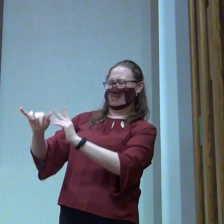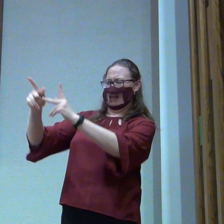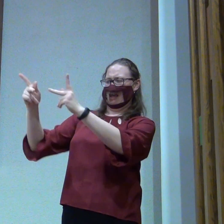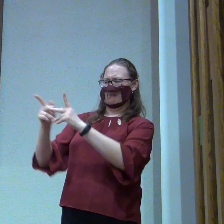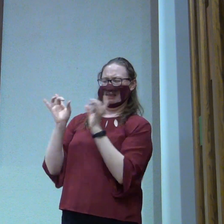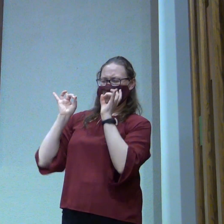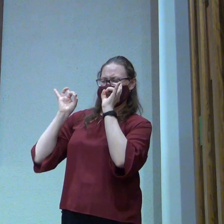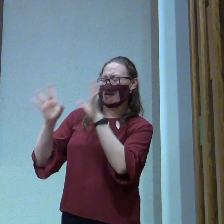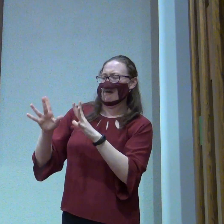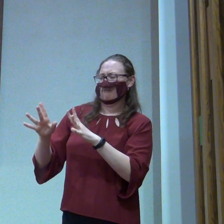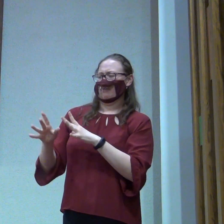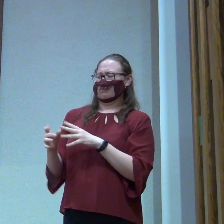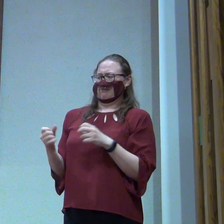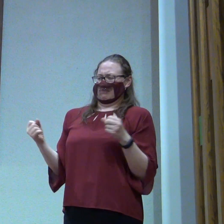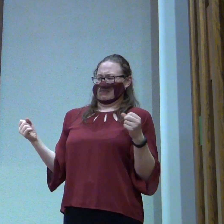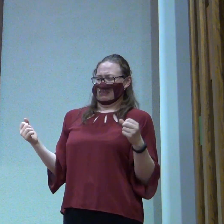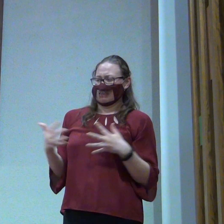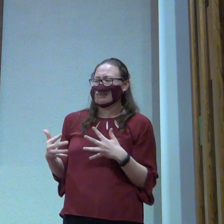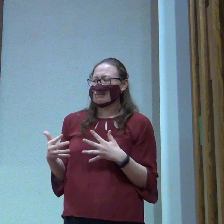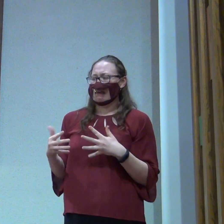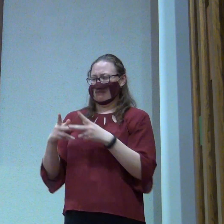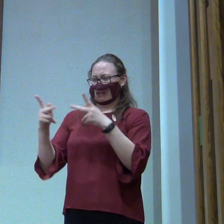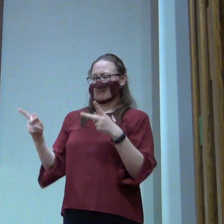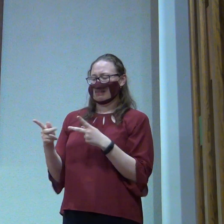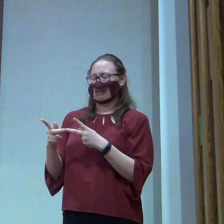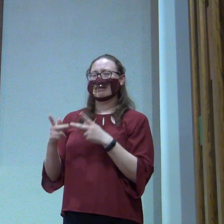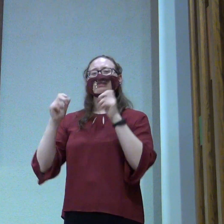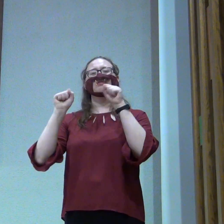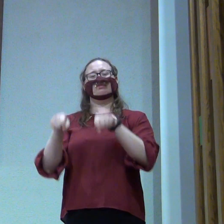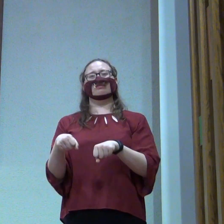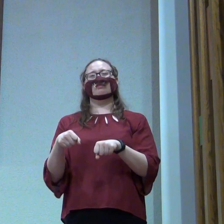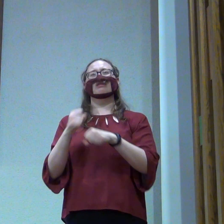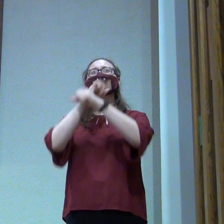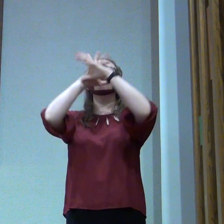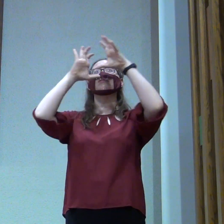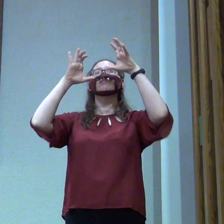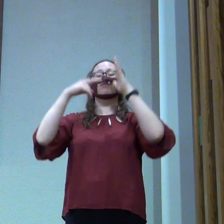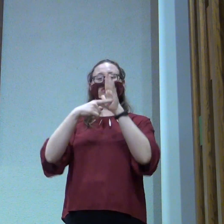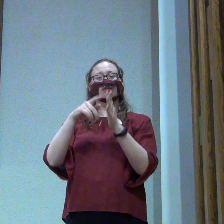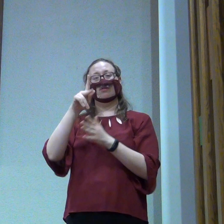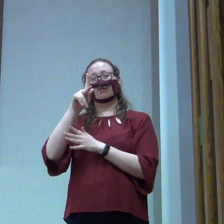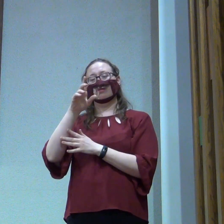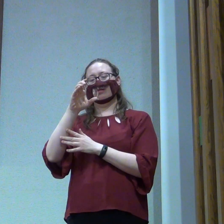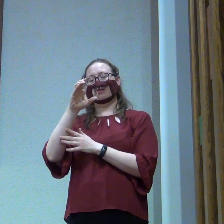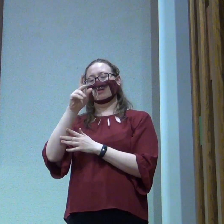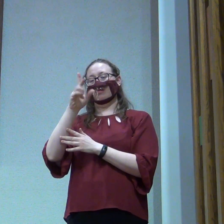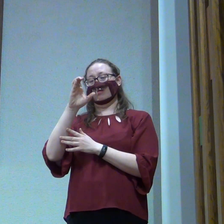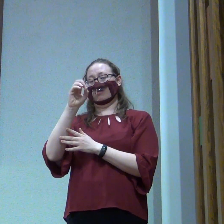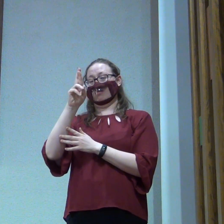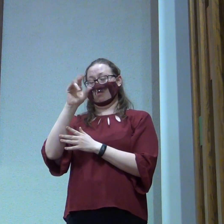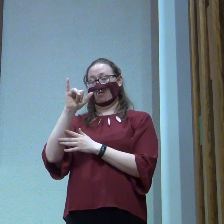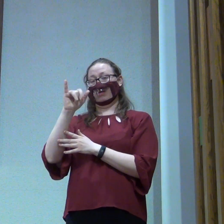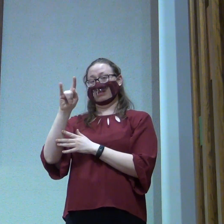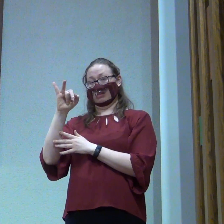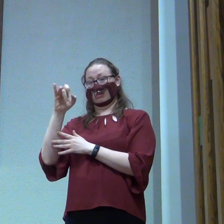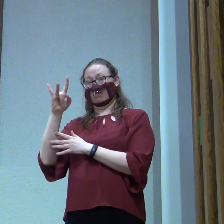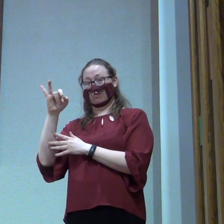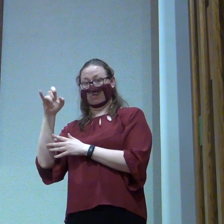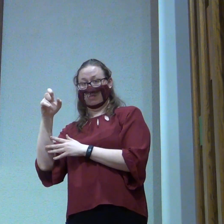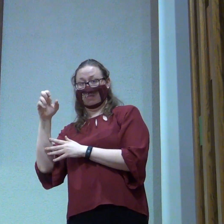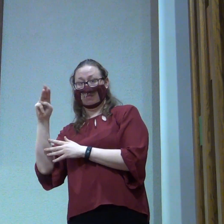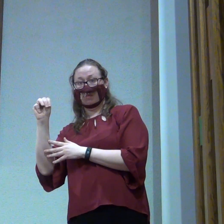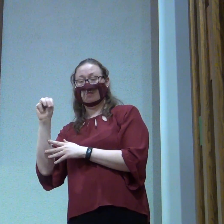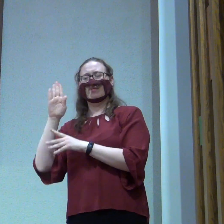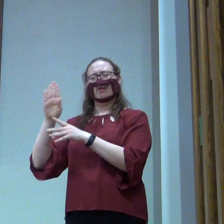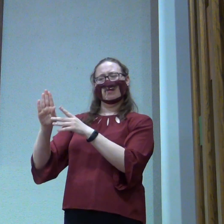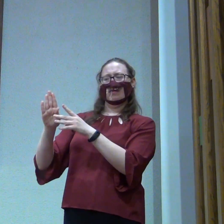horrors of these concentration camps, and we can think of Corrie ten Boom, her testimony, and what